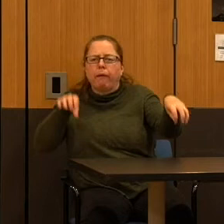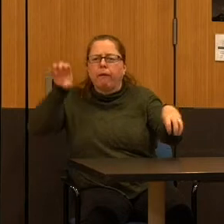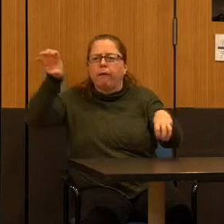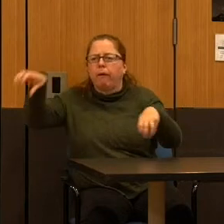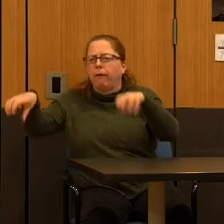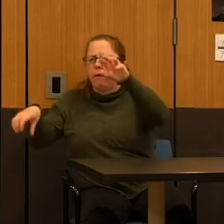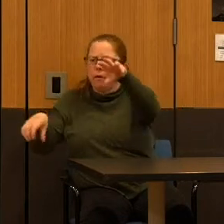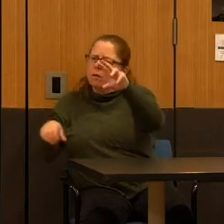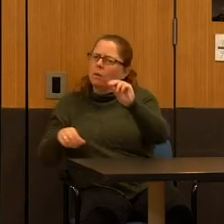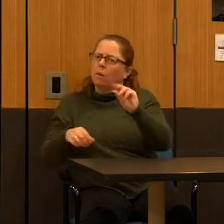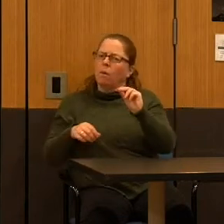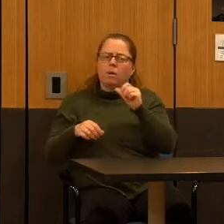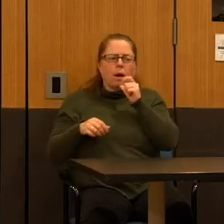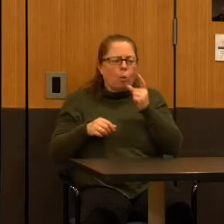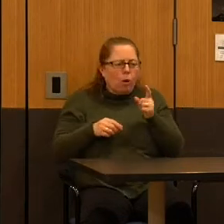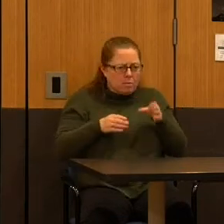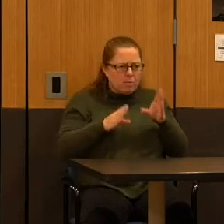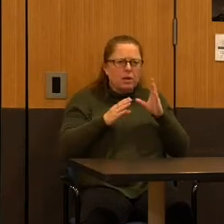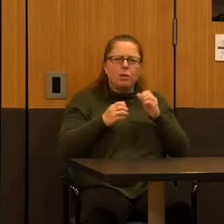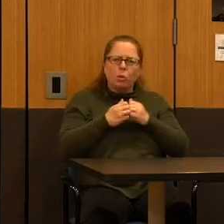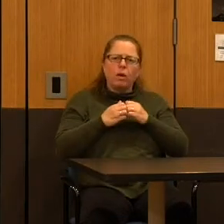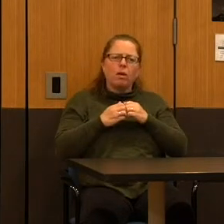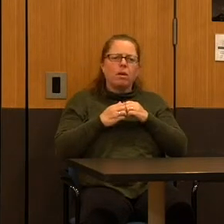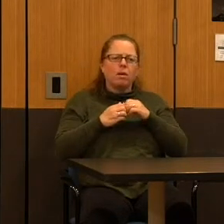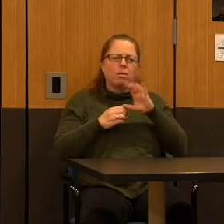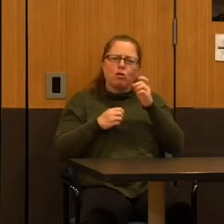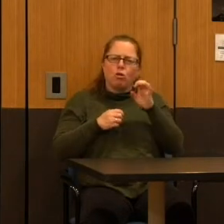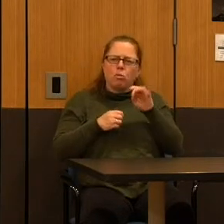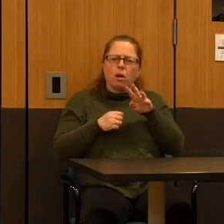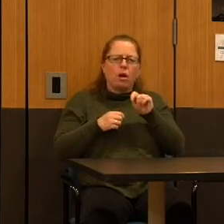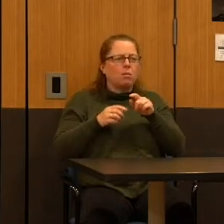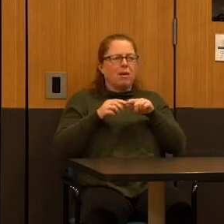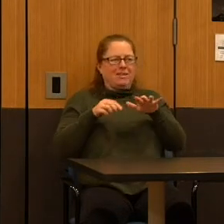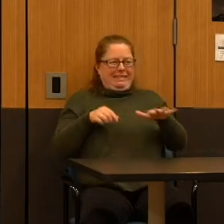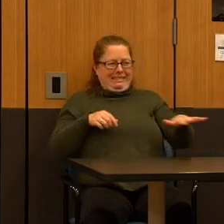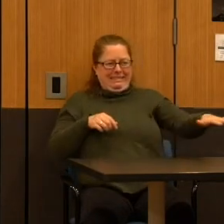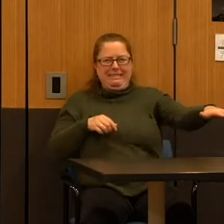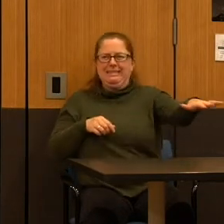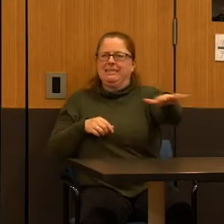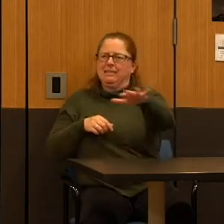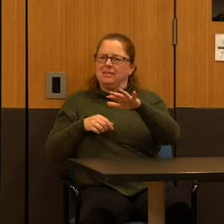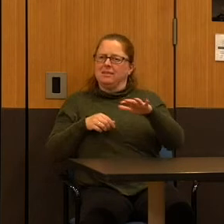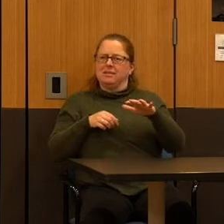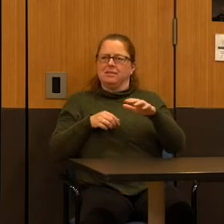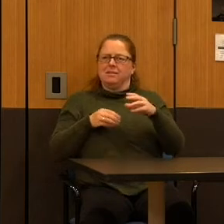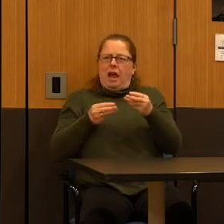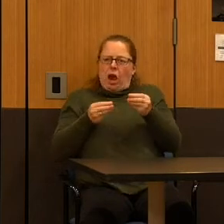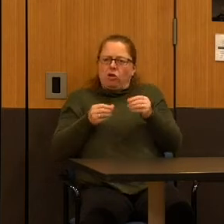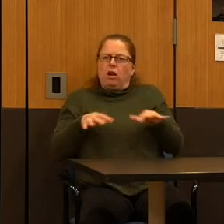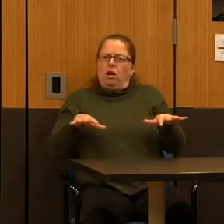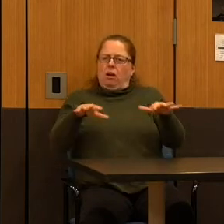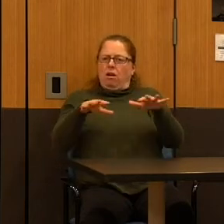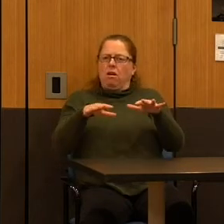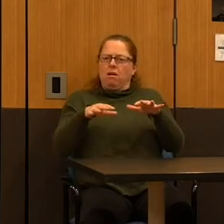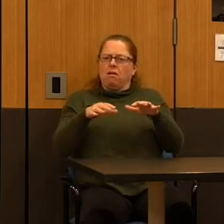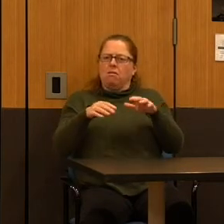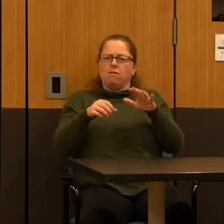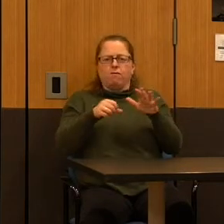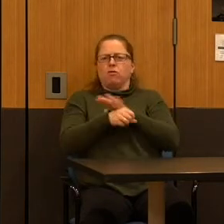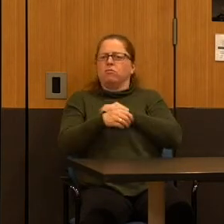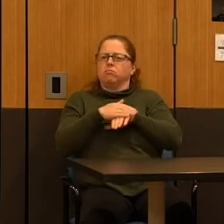a single building with a curb cut, right? But just an overall sort of area. And